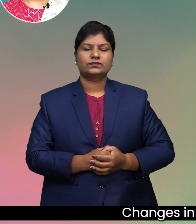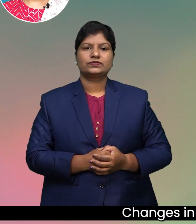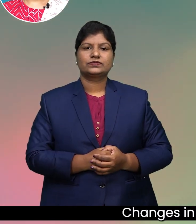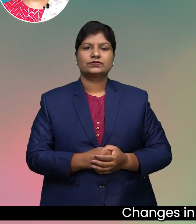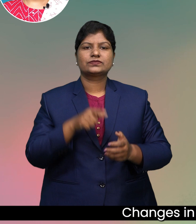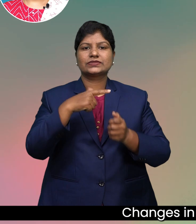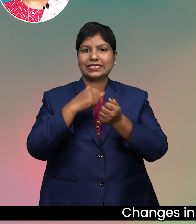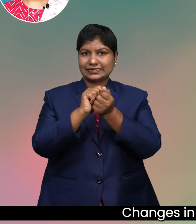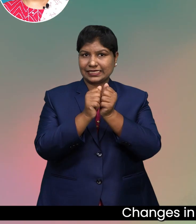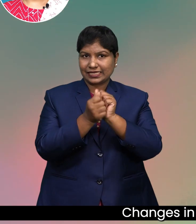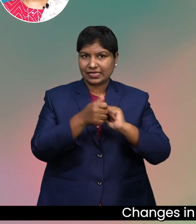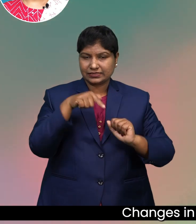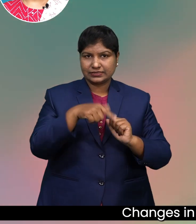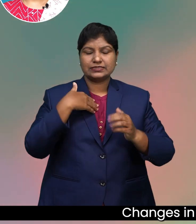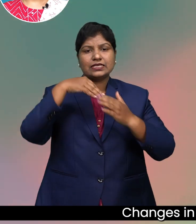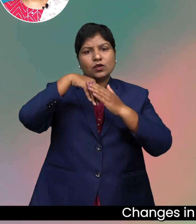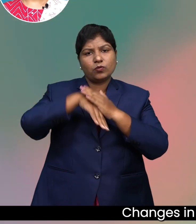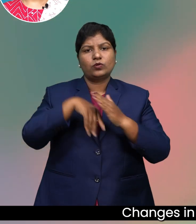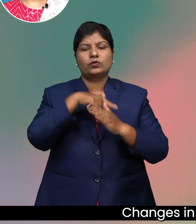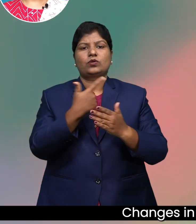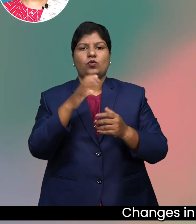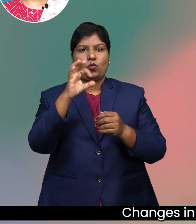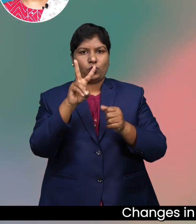Changes in the ovary and the uterus